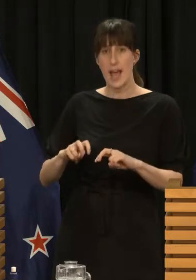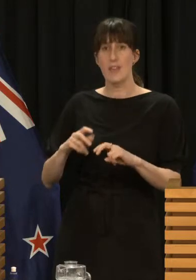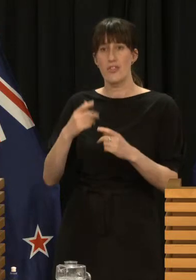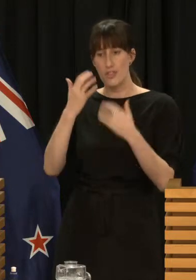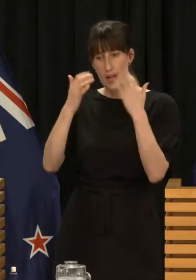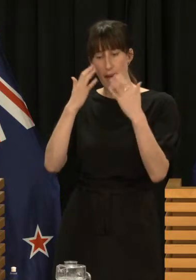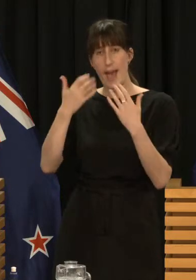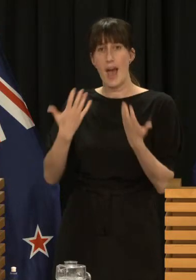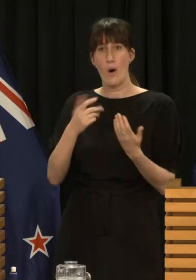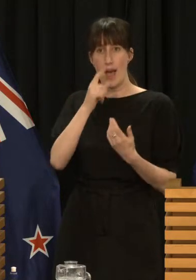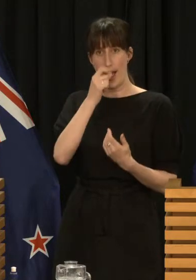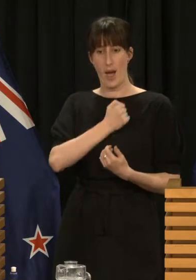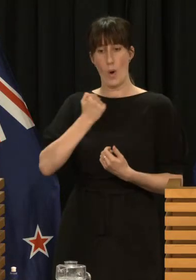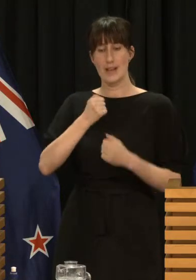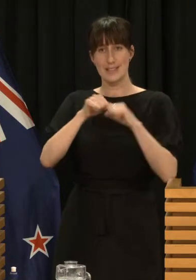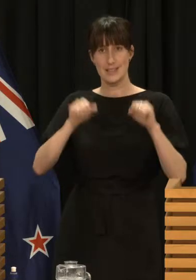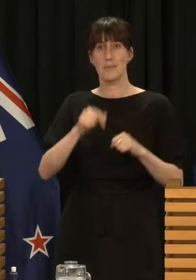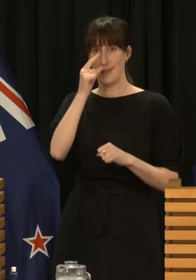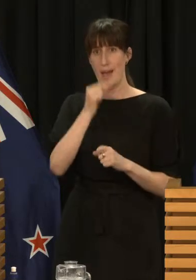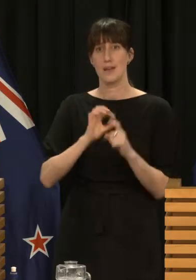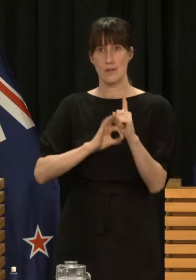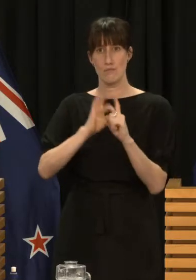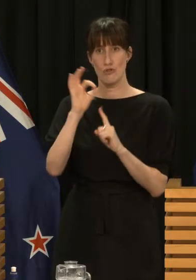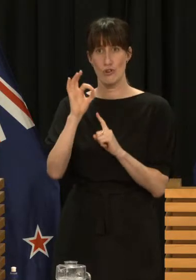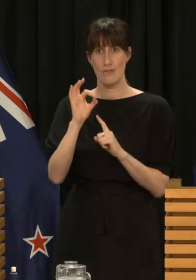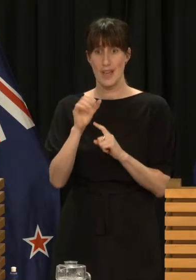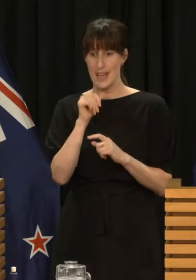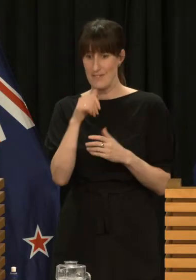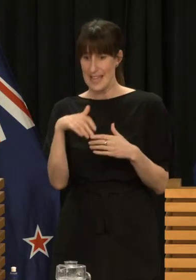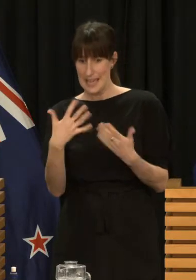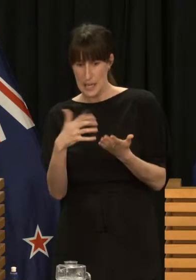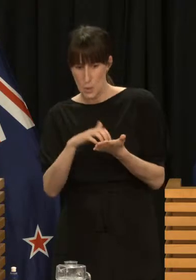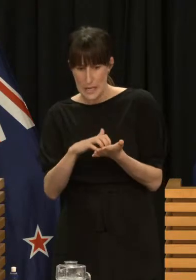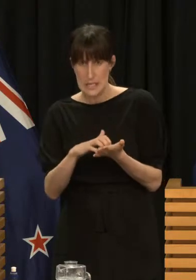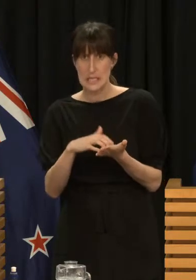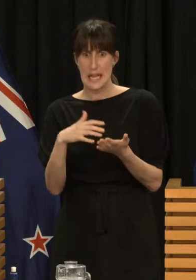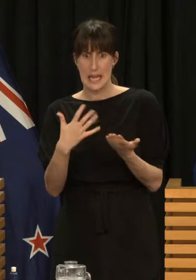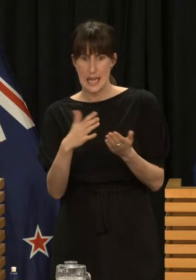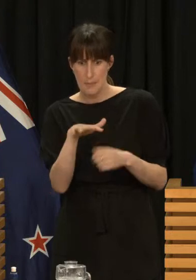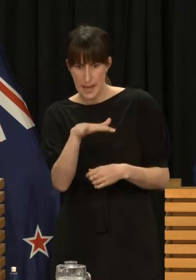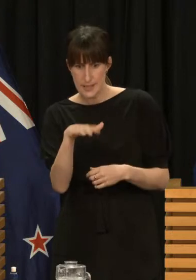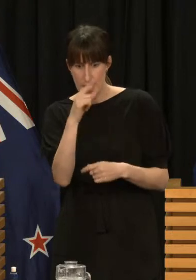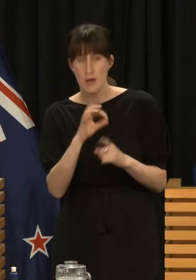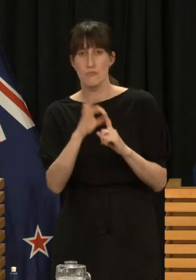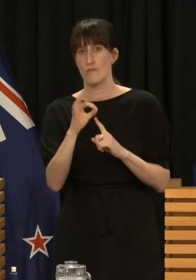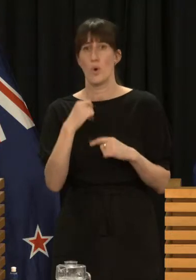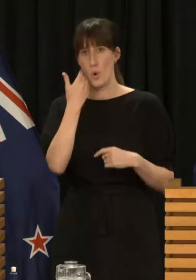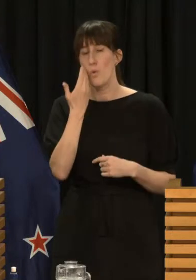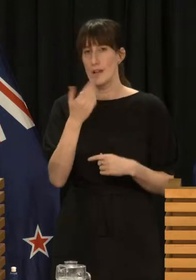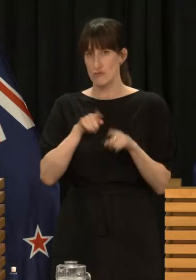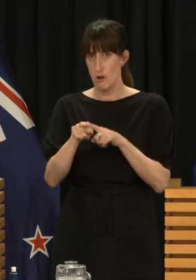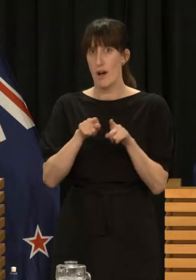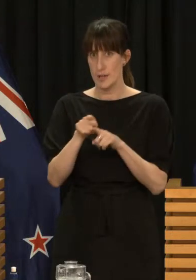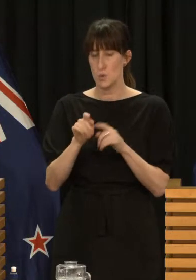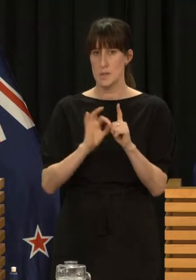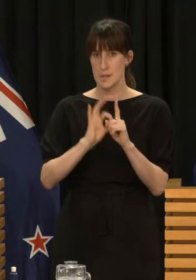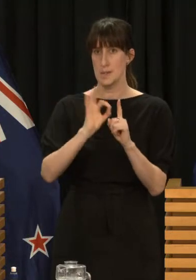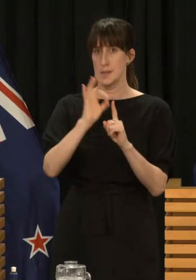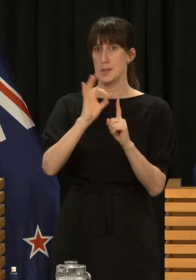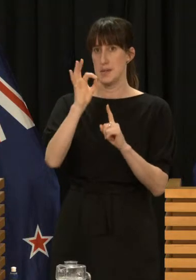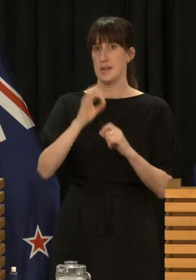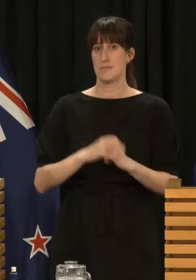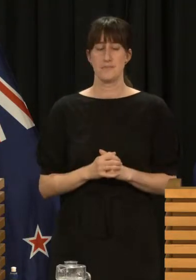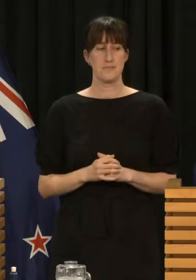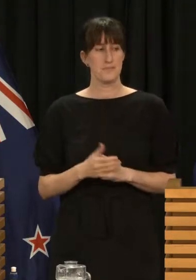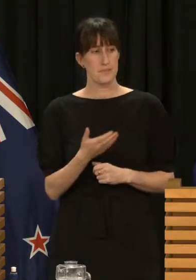can continue to improve, how any weaknesses in there can be addressed. So, yeah, but I'll let